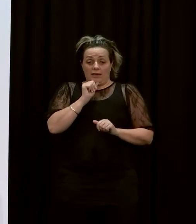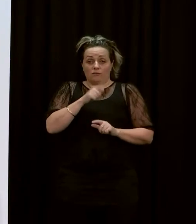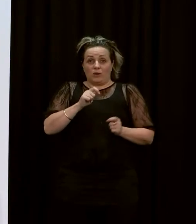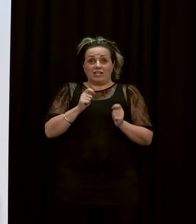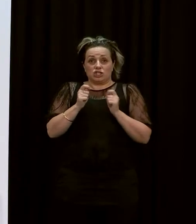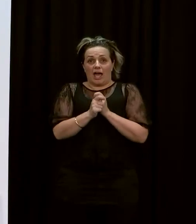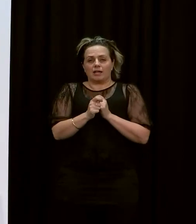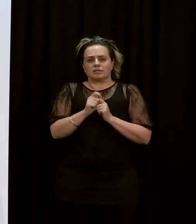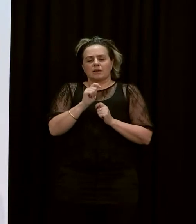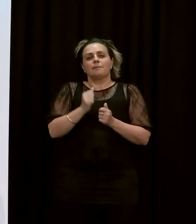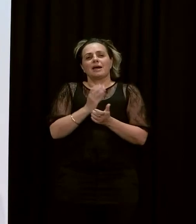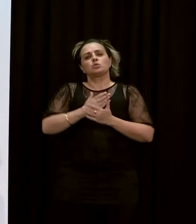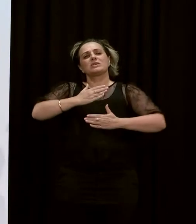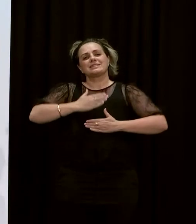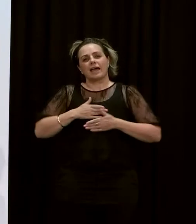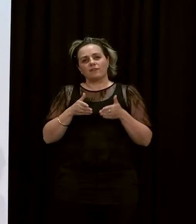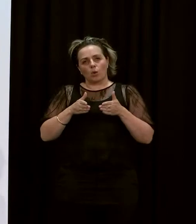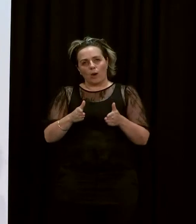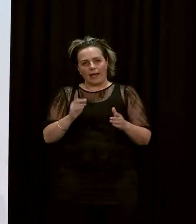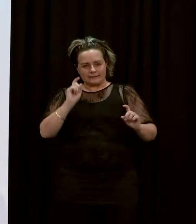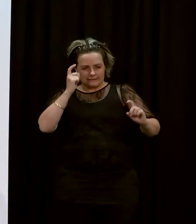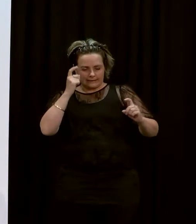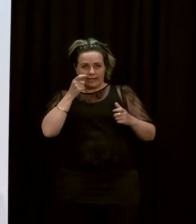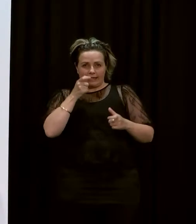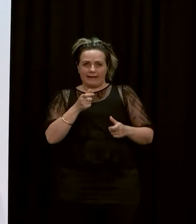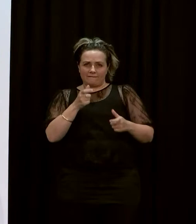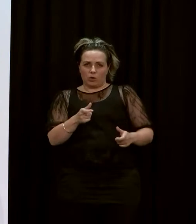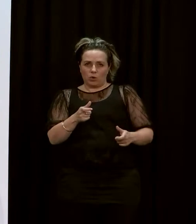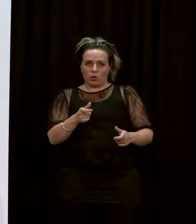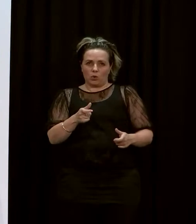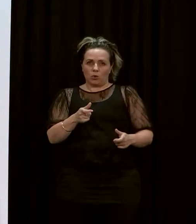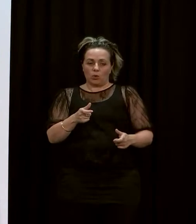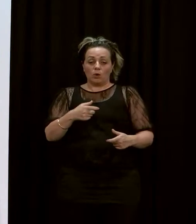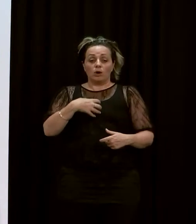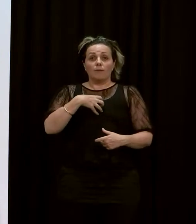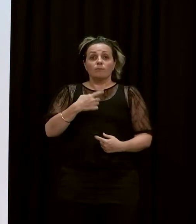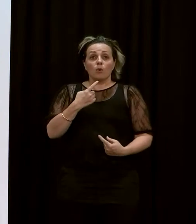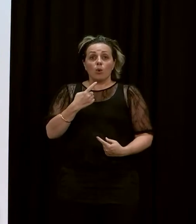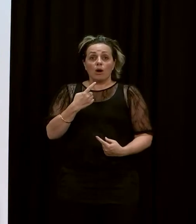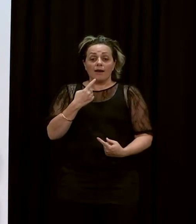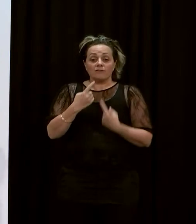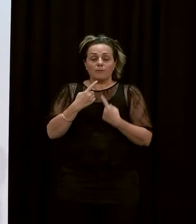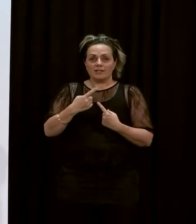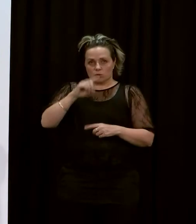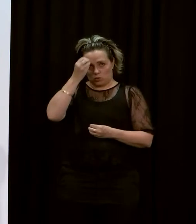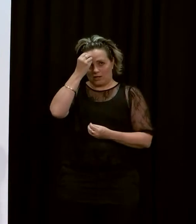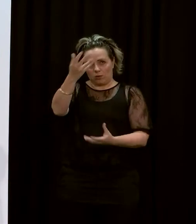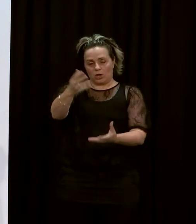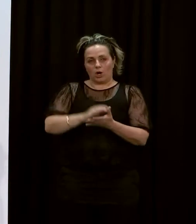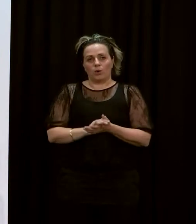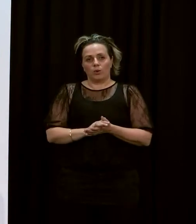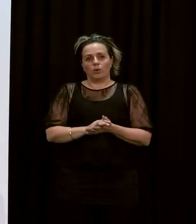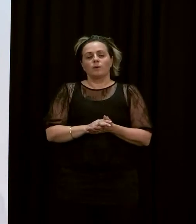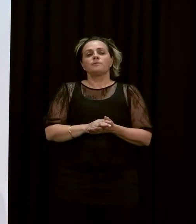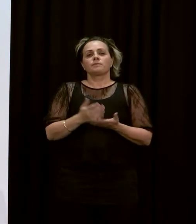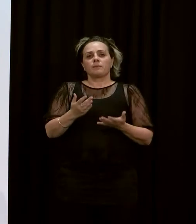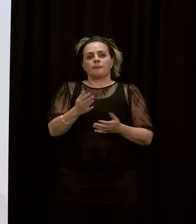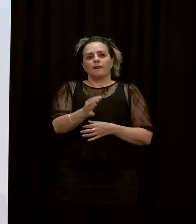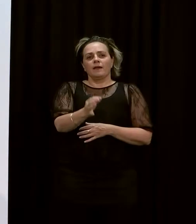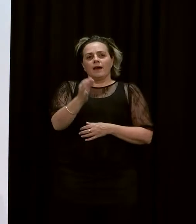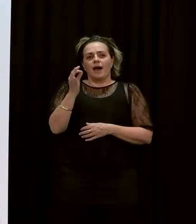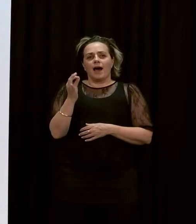that safely and in a considered way. When we've got further announcements to make there, we will. That everything's kind of being brought forward. Cases